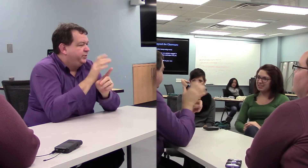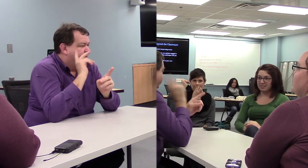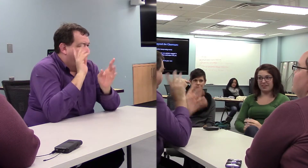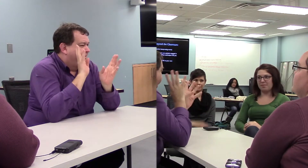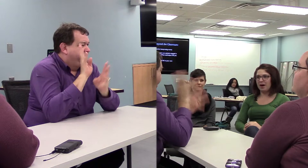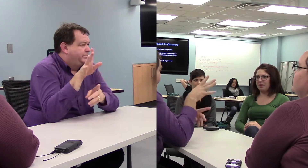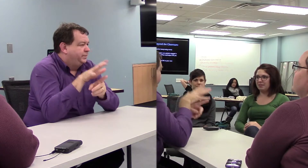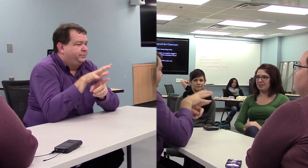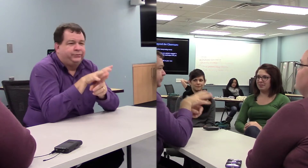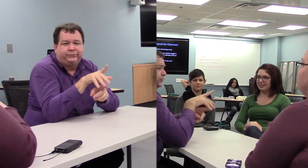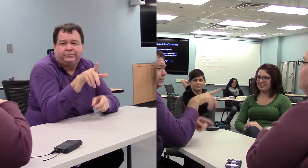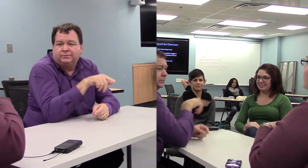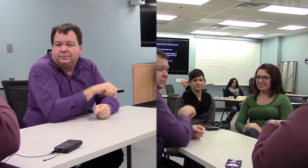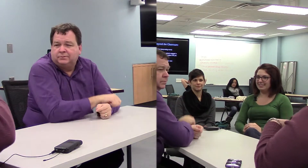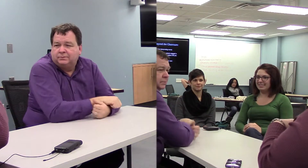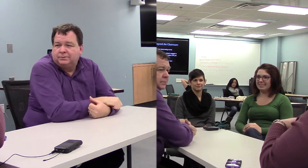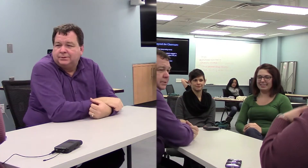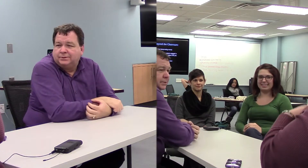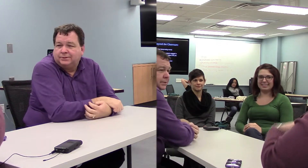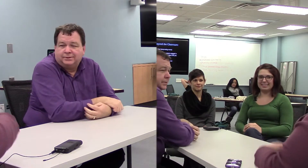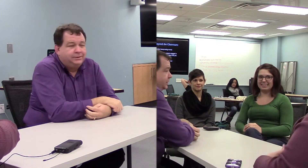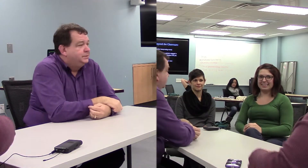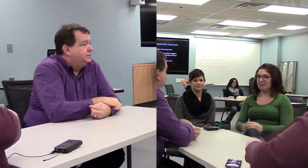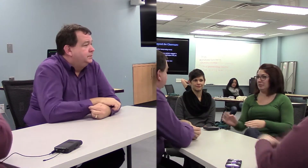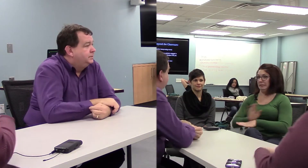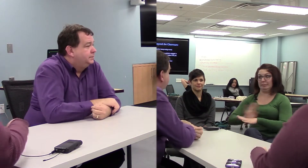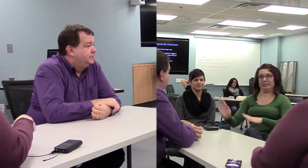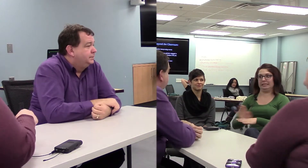Very popular person. No, I'm really just busy.